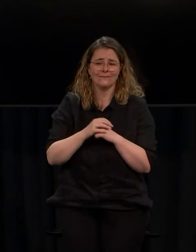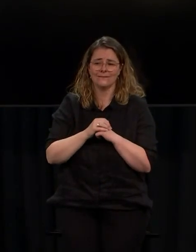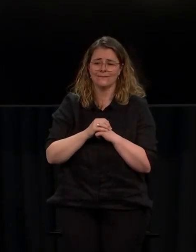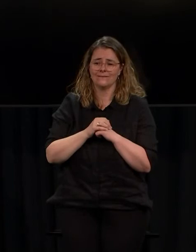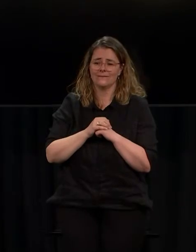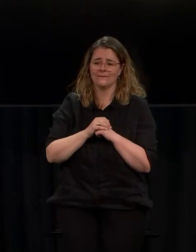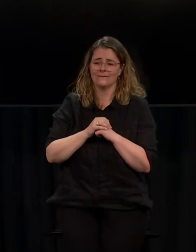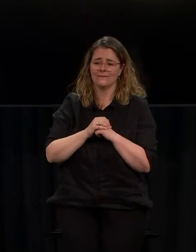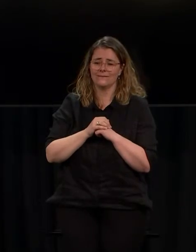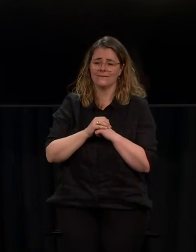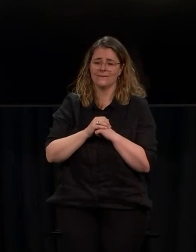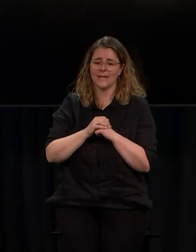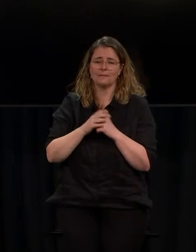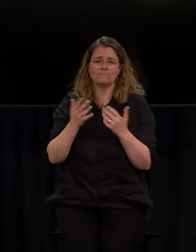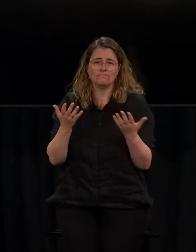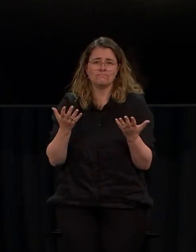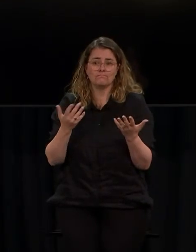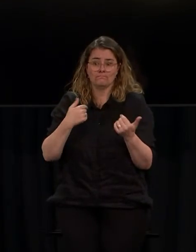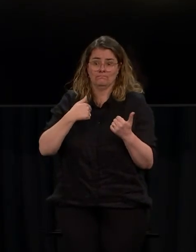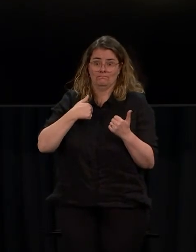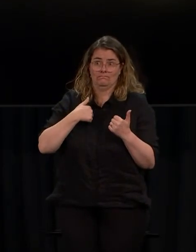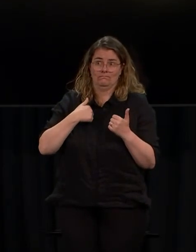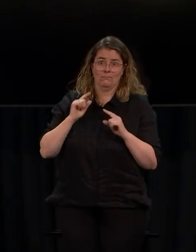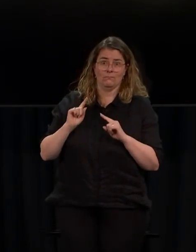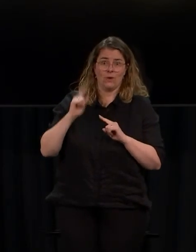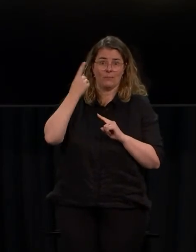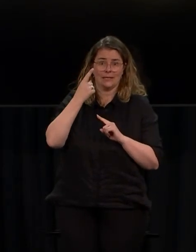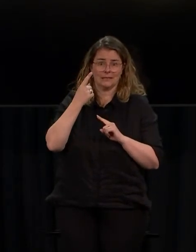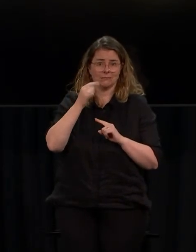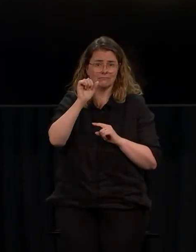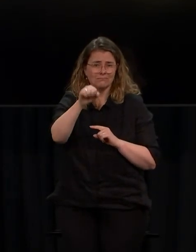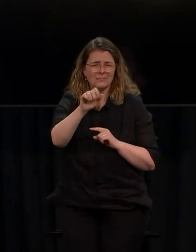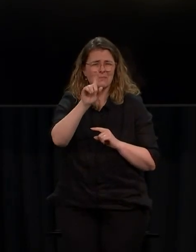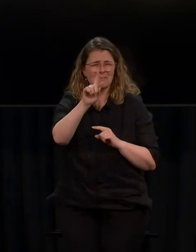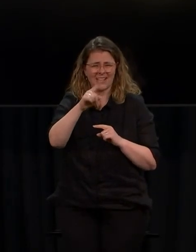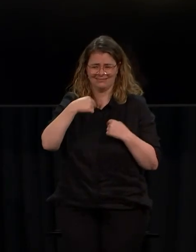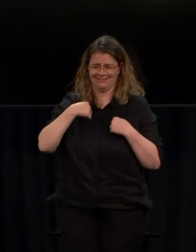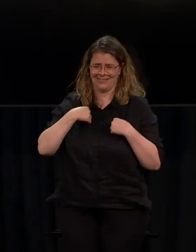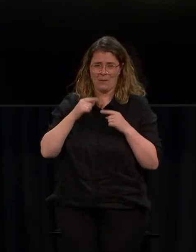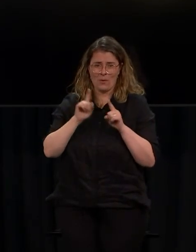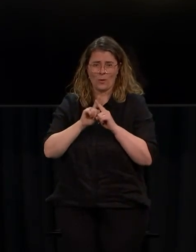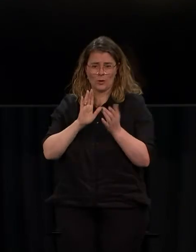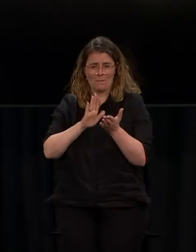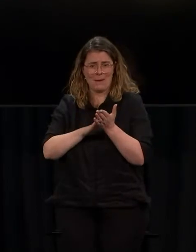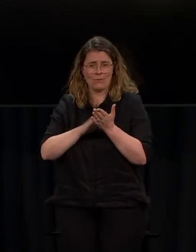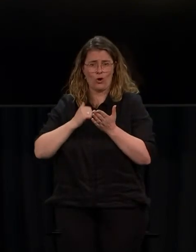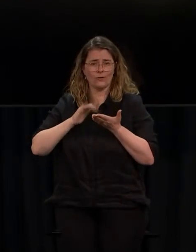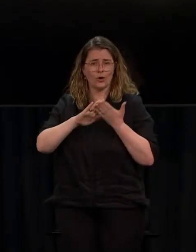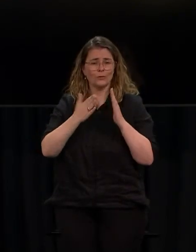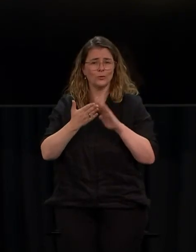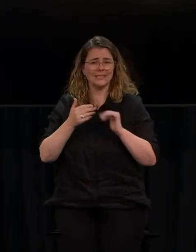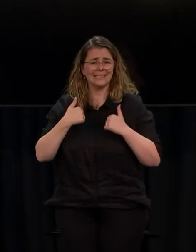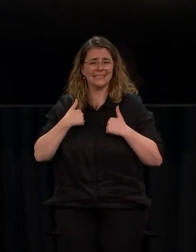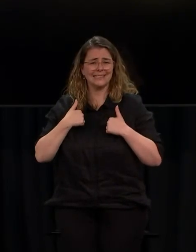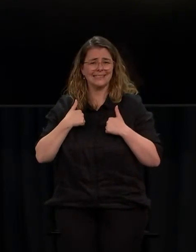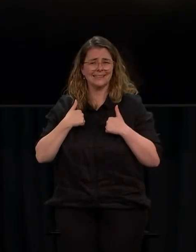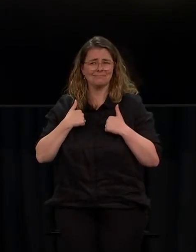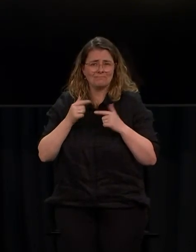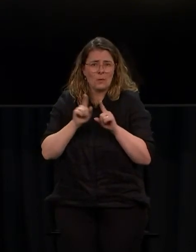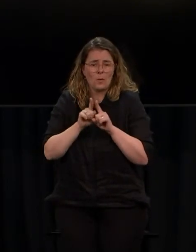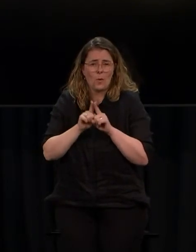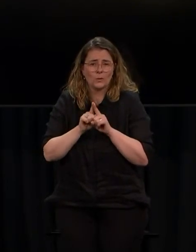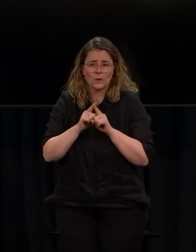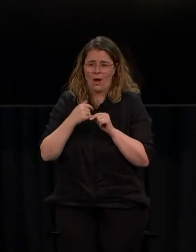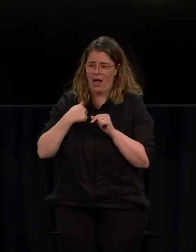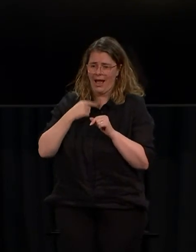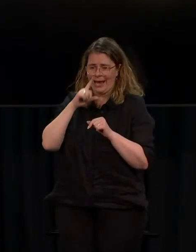I'm, for instance, the Prime Minister, but I equally see myself as a member of a community, and equally I see myself as